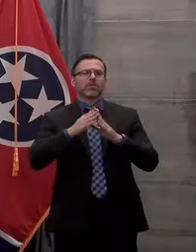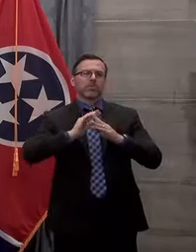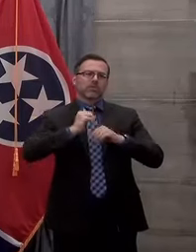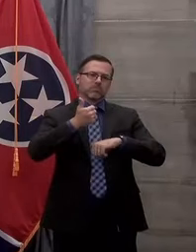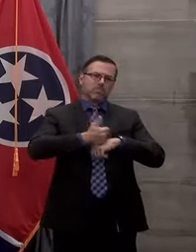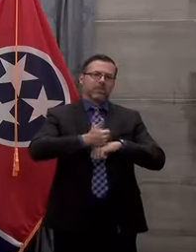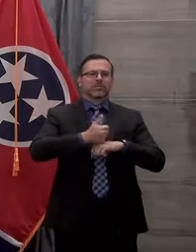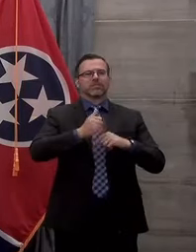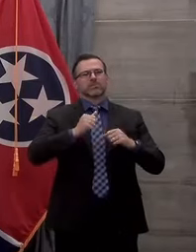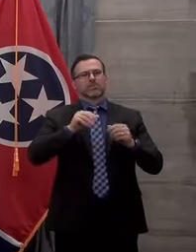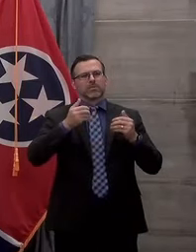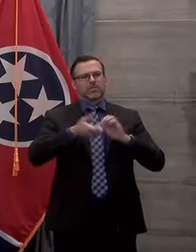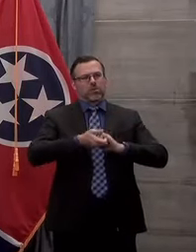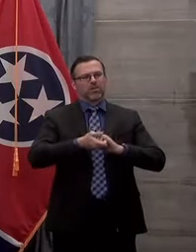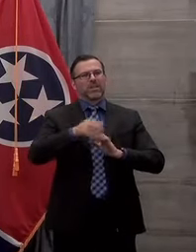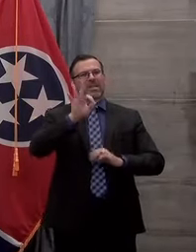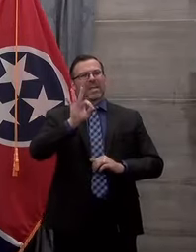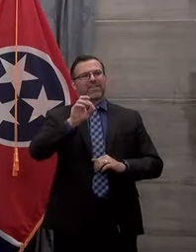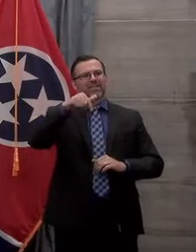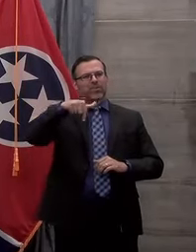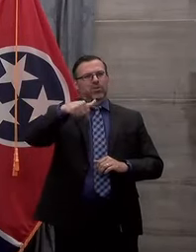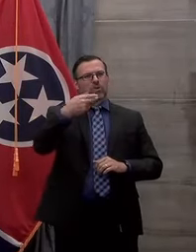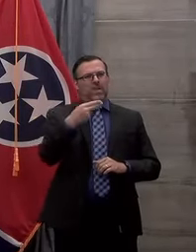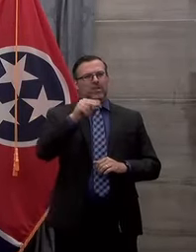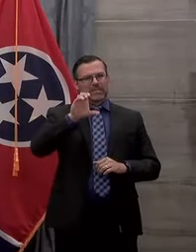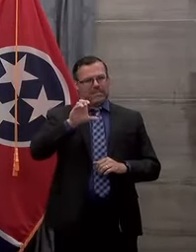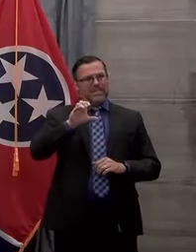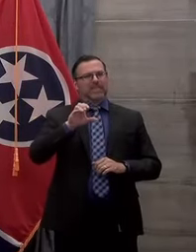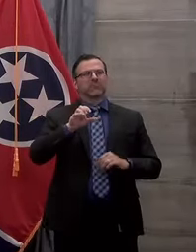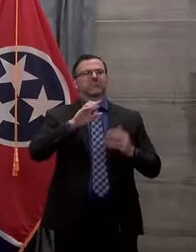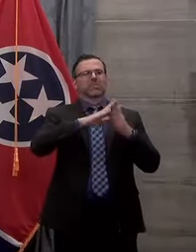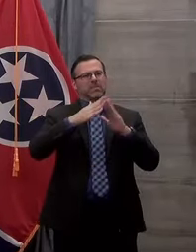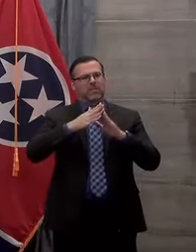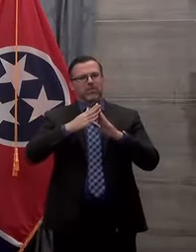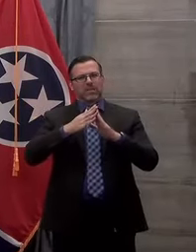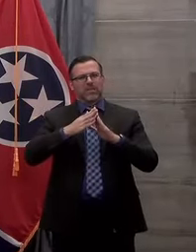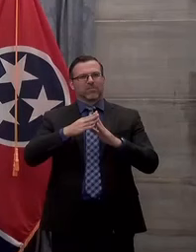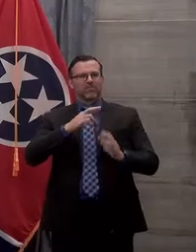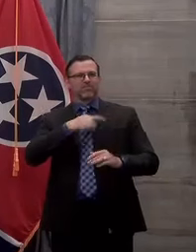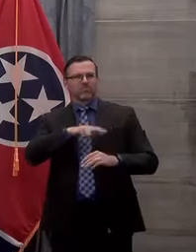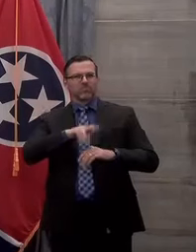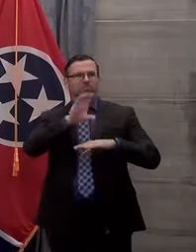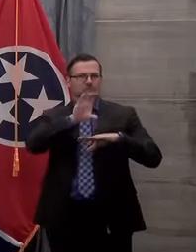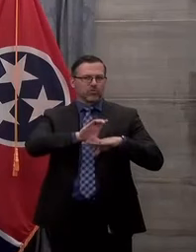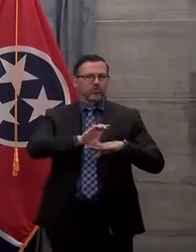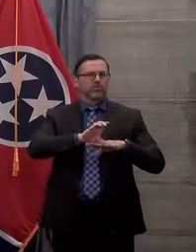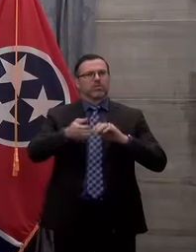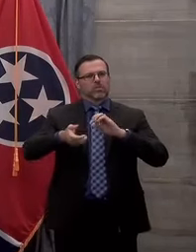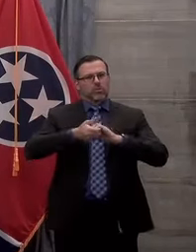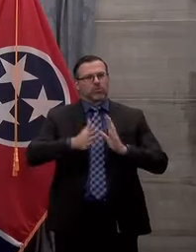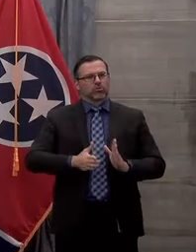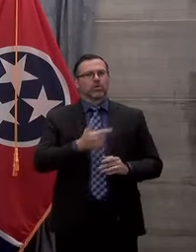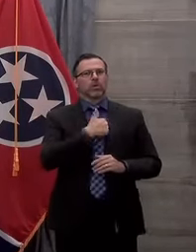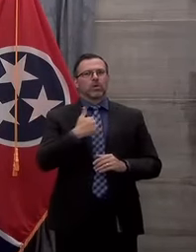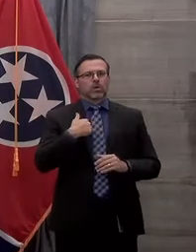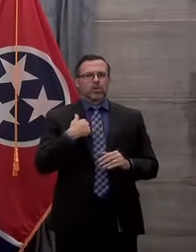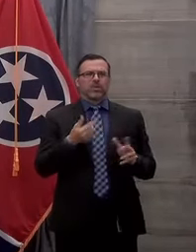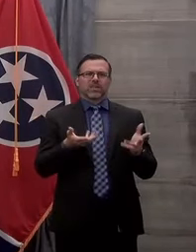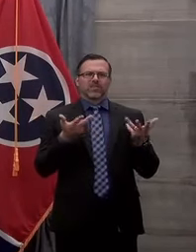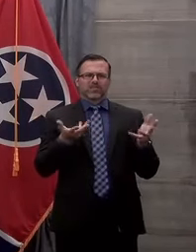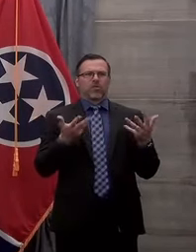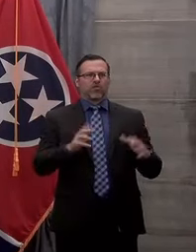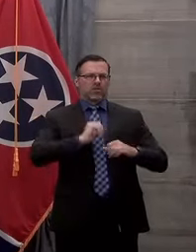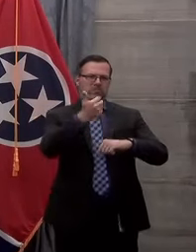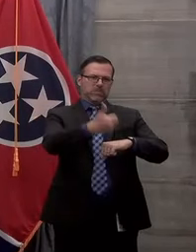partners, such as our FQHCs and our community faith-based partners. We've been able to engage our